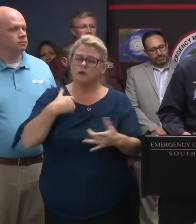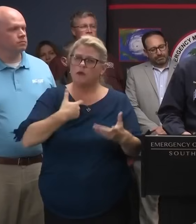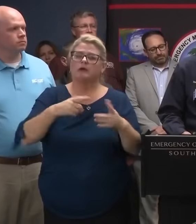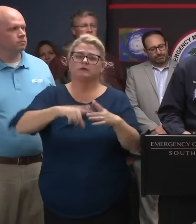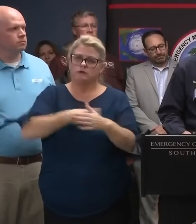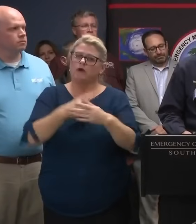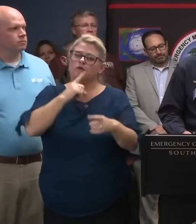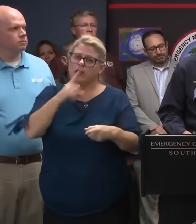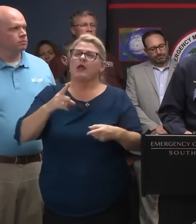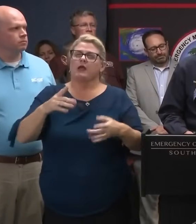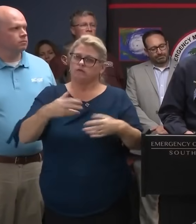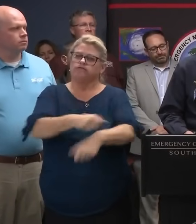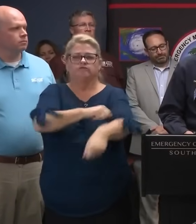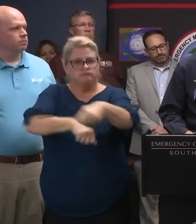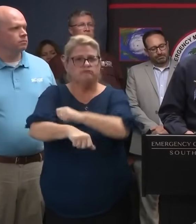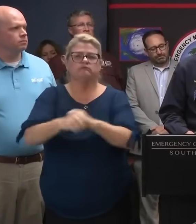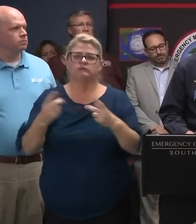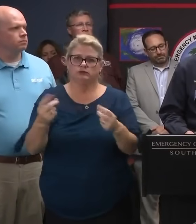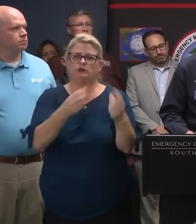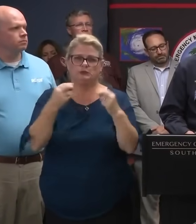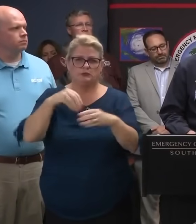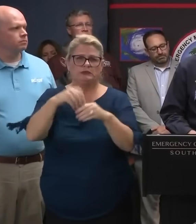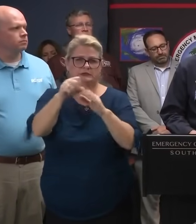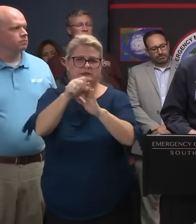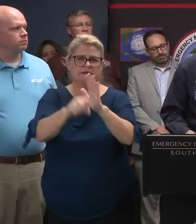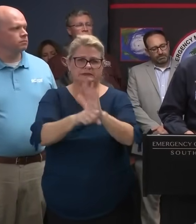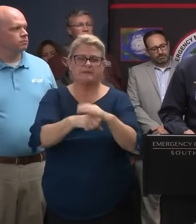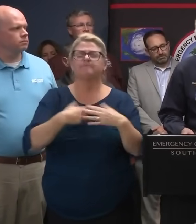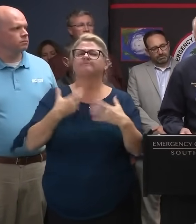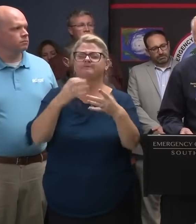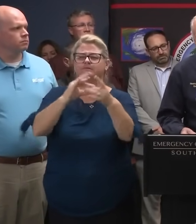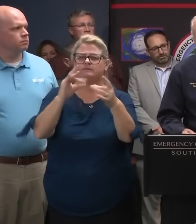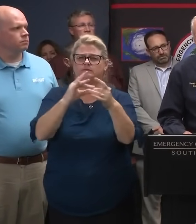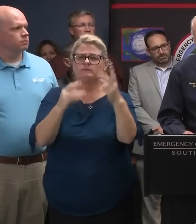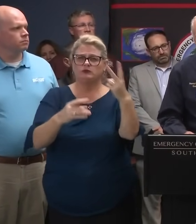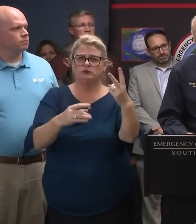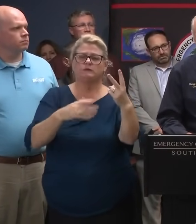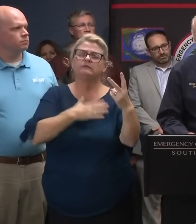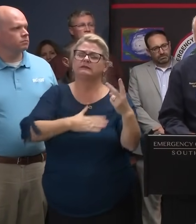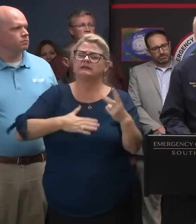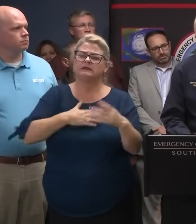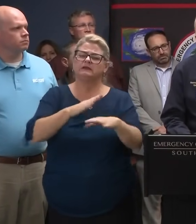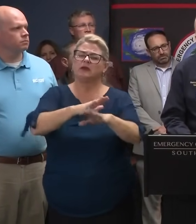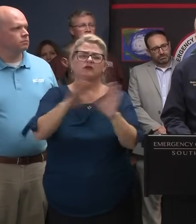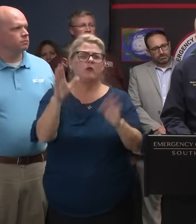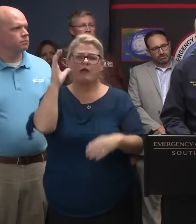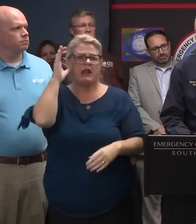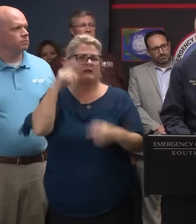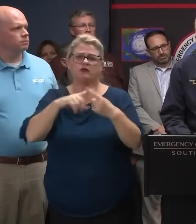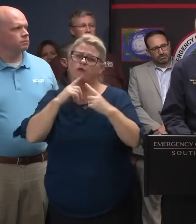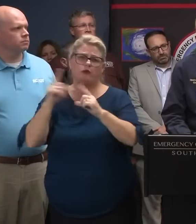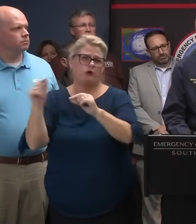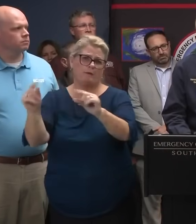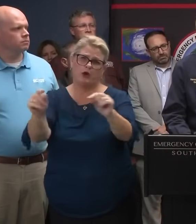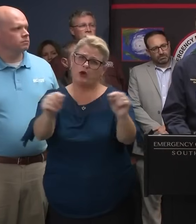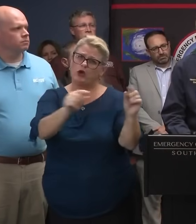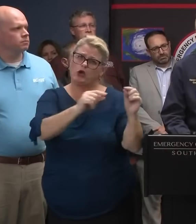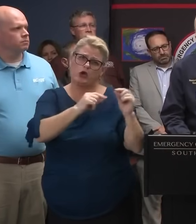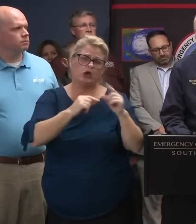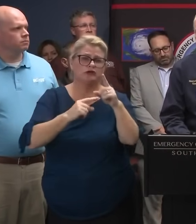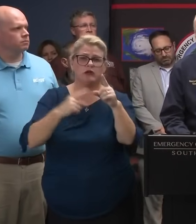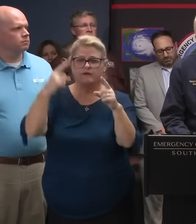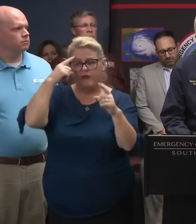up all over the state. A couple of things to mention. We ask people not to listen to rumors. Don't get